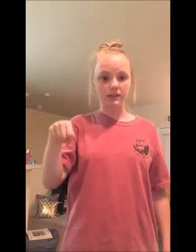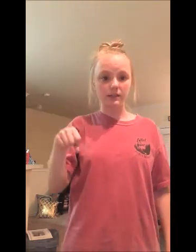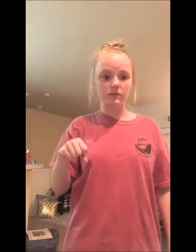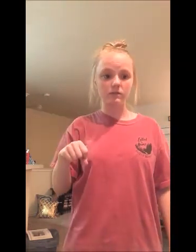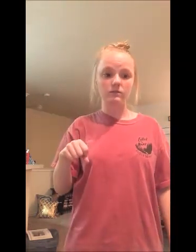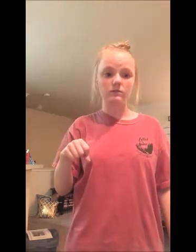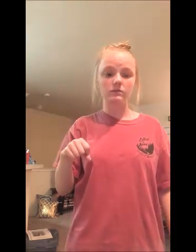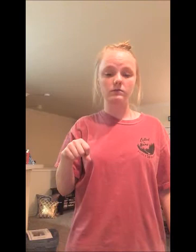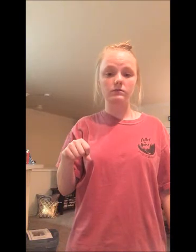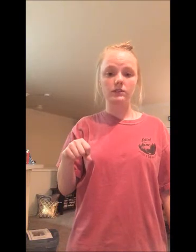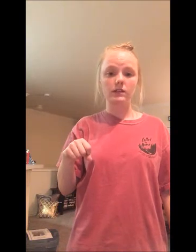Yes.